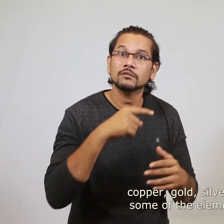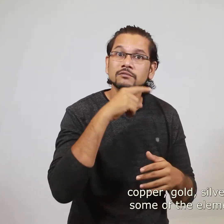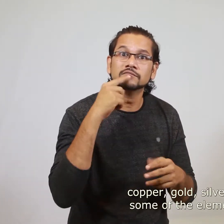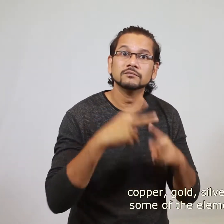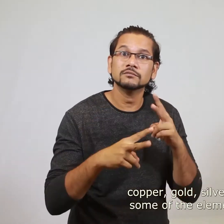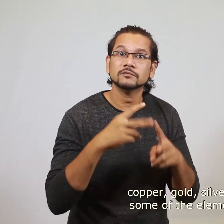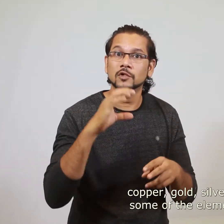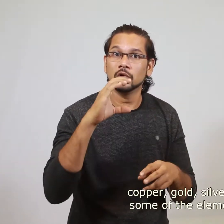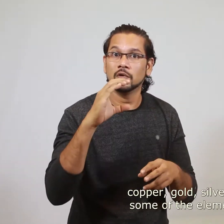copper,